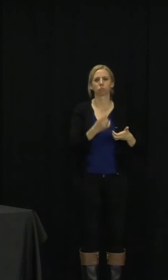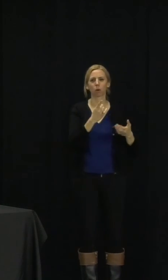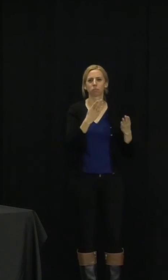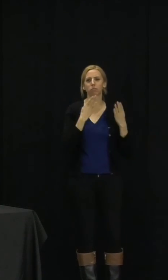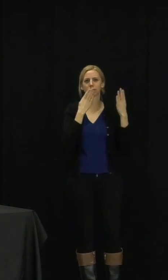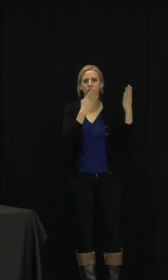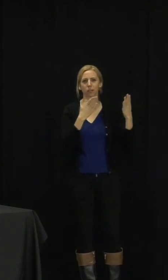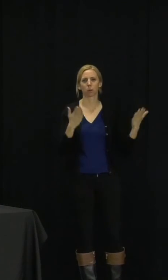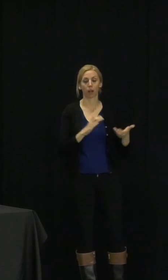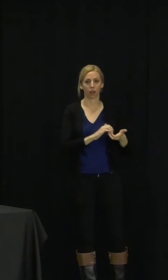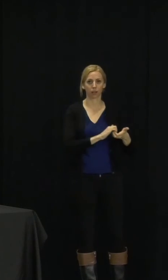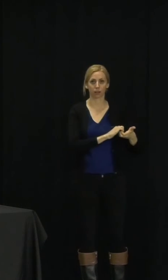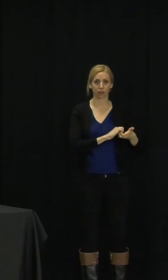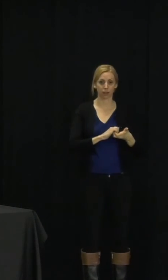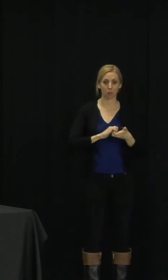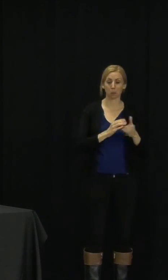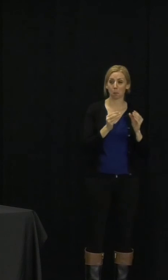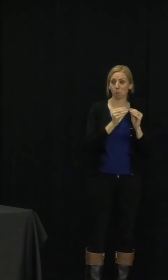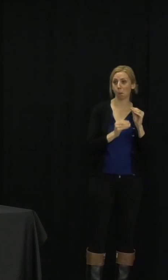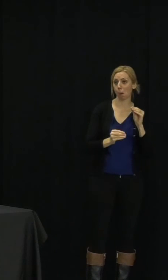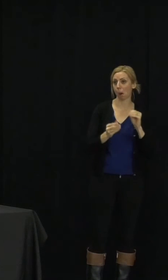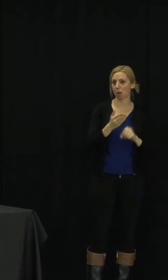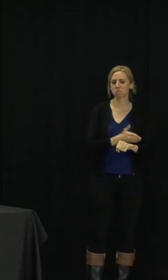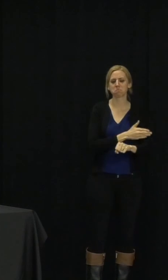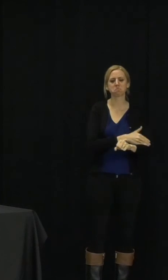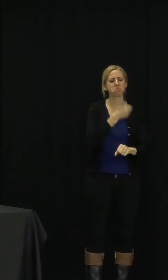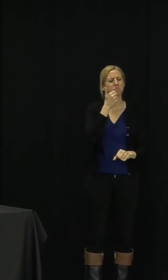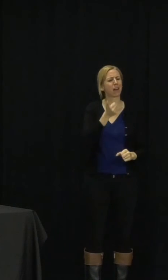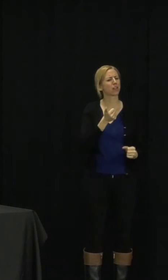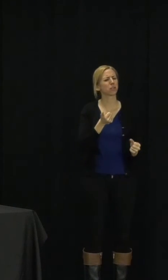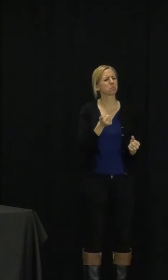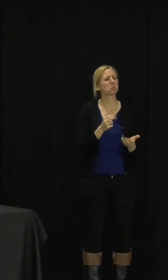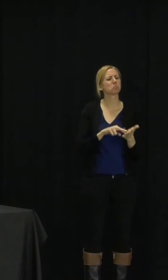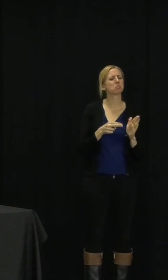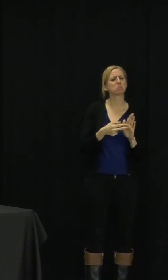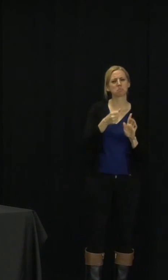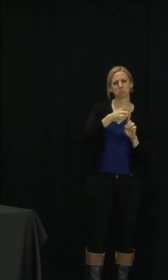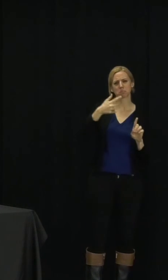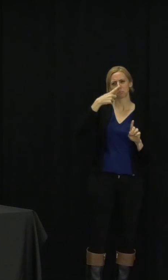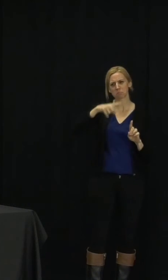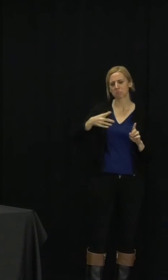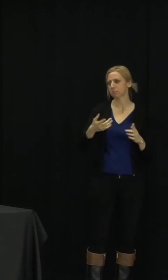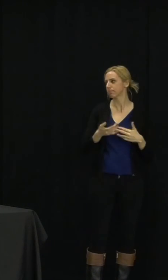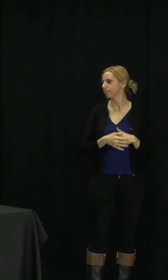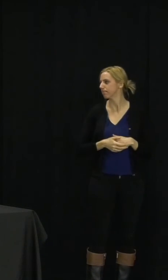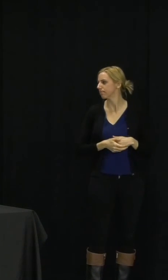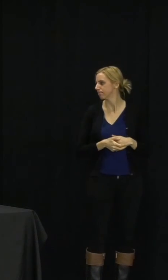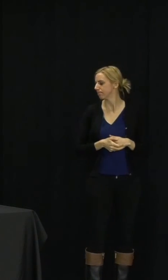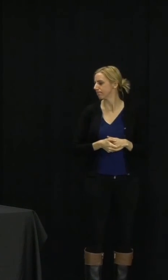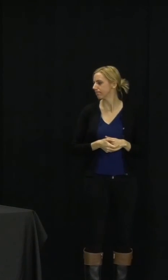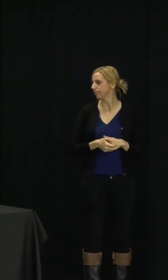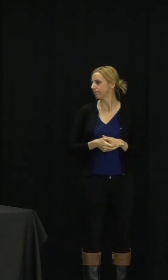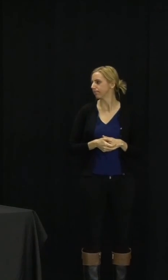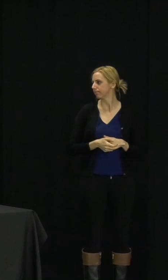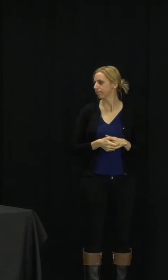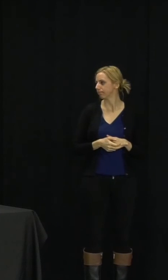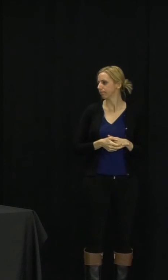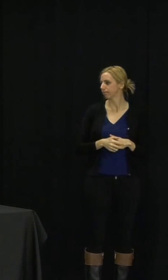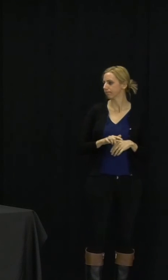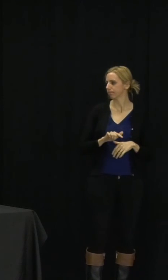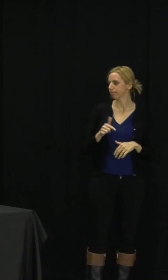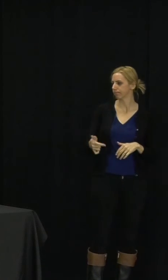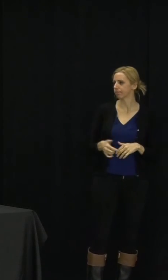the recommendations that I made about recognizing different forms of leadership and skill by sharing an anecdote. Like, I'm not perfect at this, but